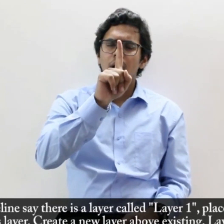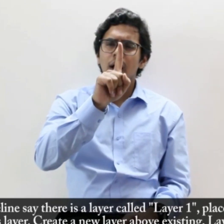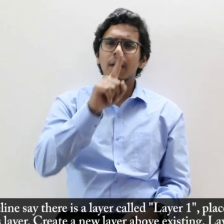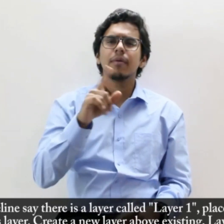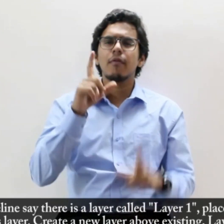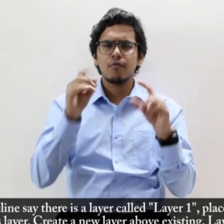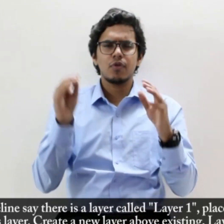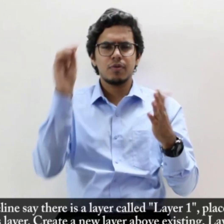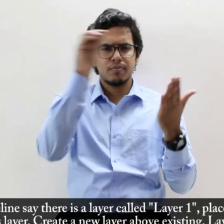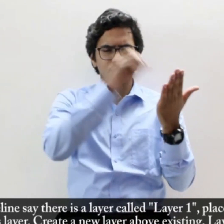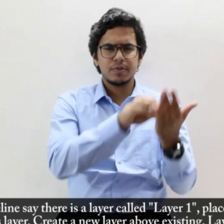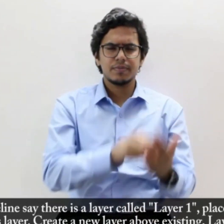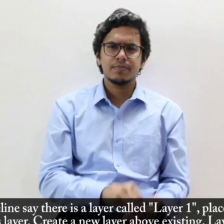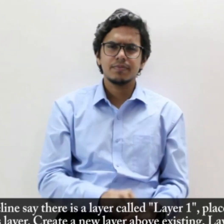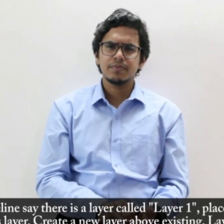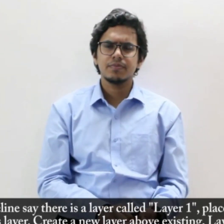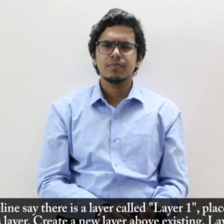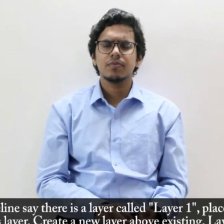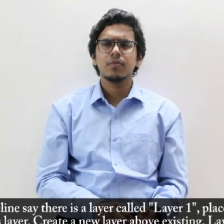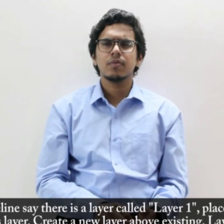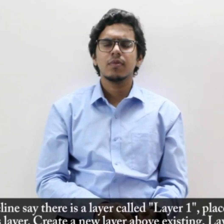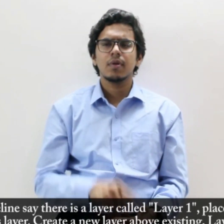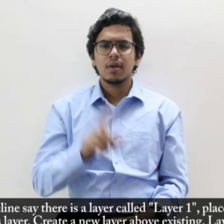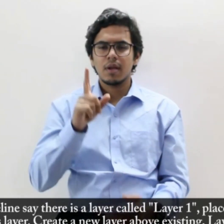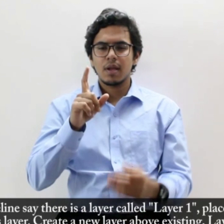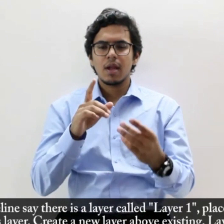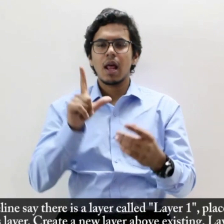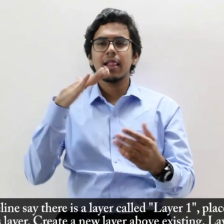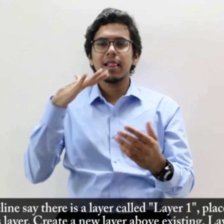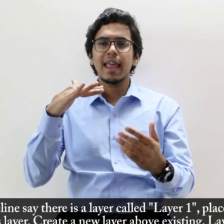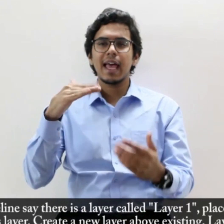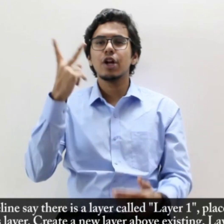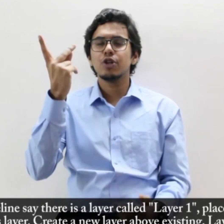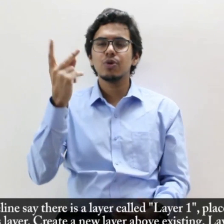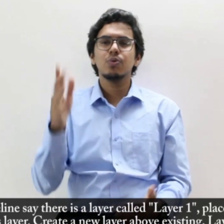layer. Create a new layer above existing Layer 2.